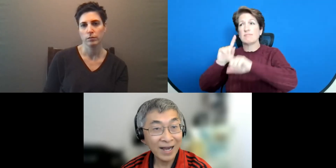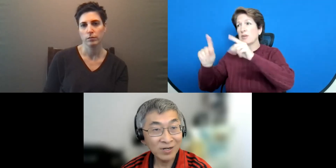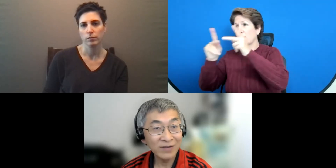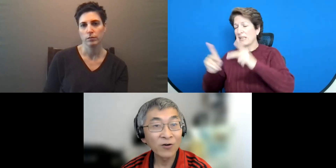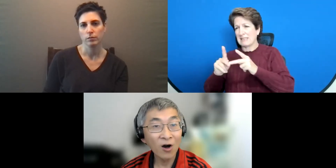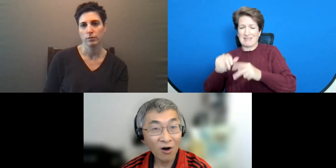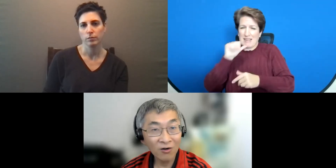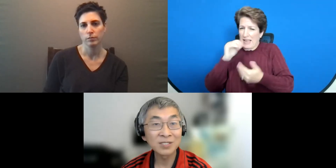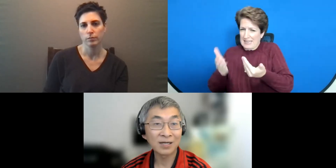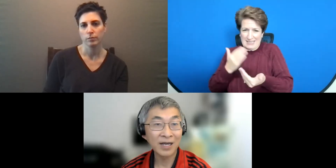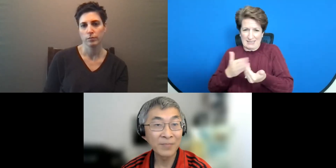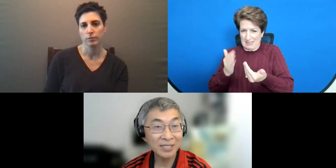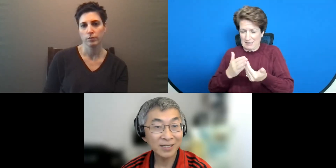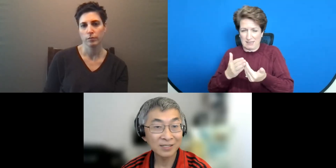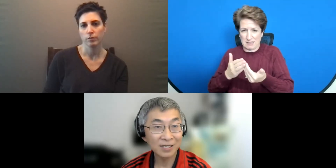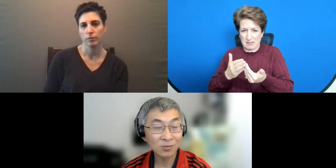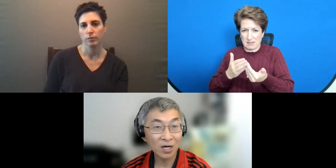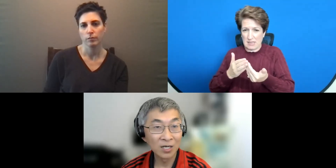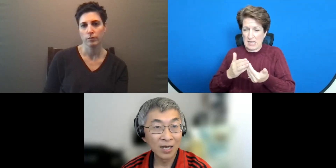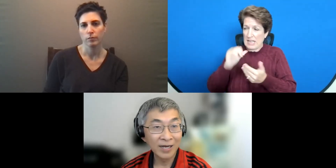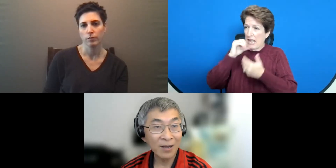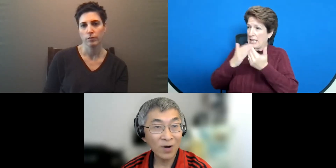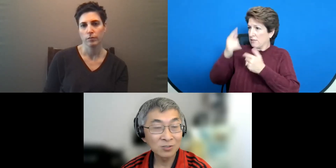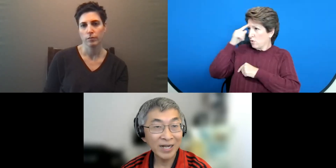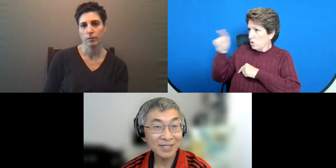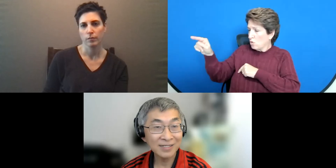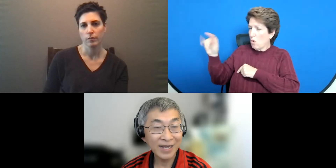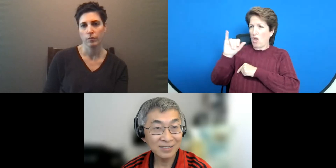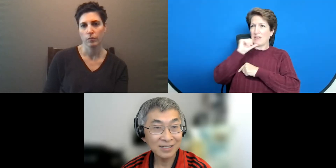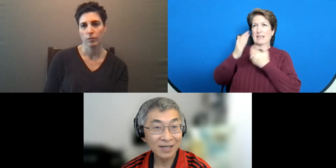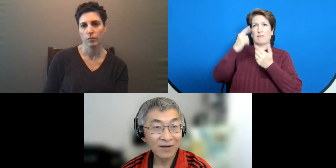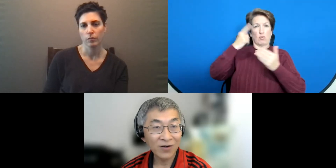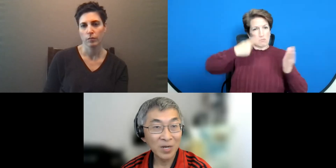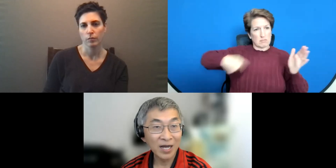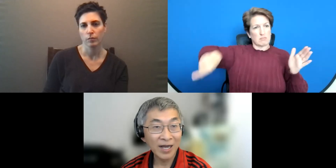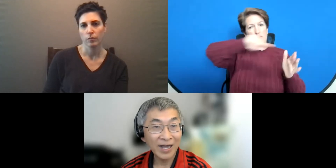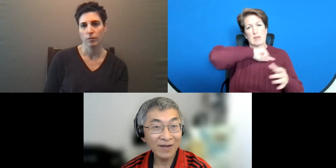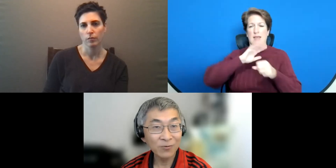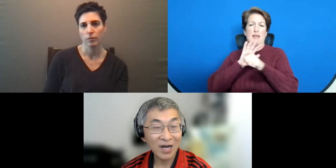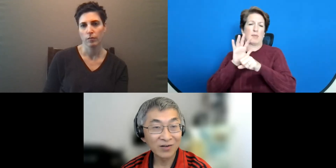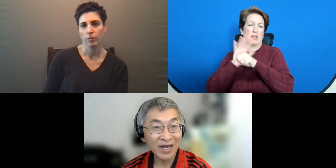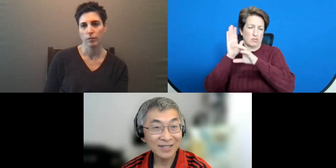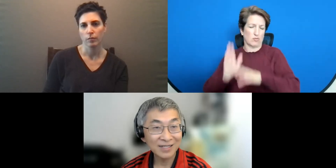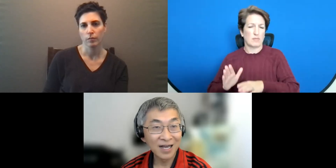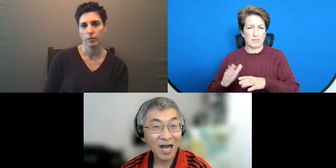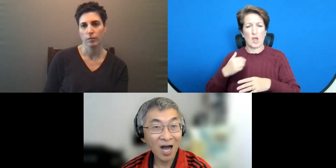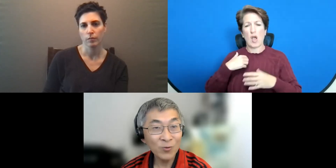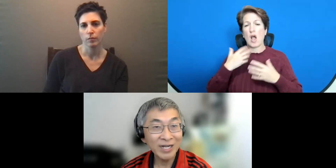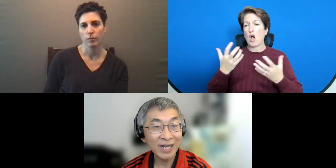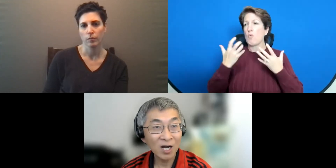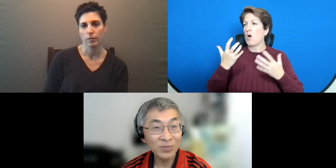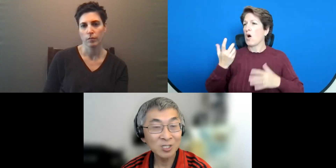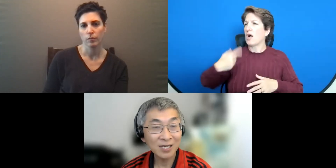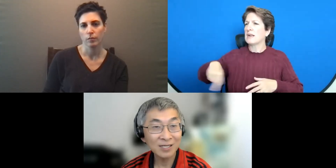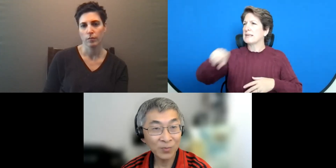It's actually for all the ambassadors as well. And I want to get the sense from every one of us how we